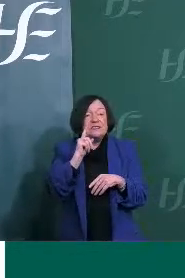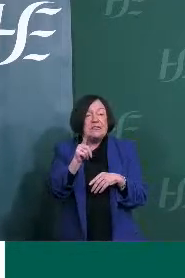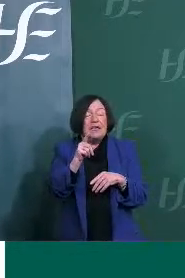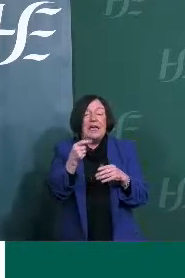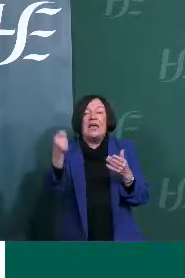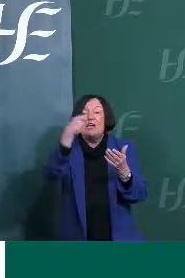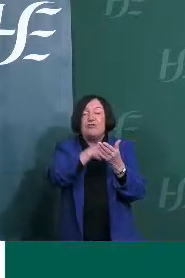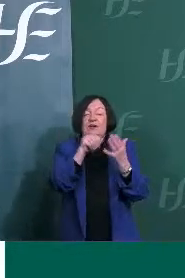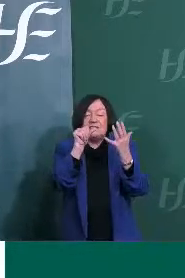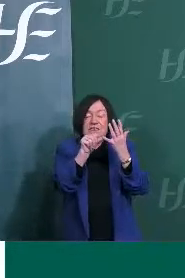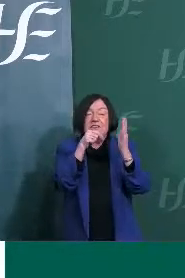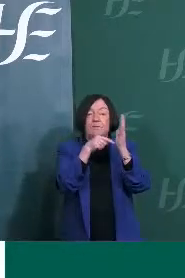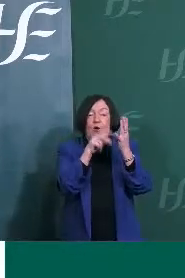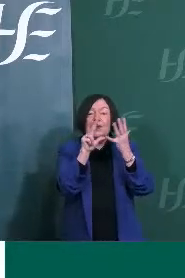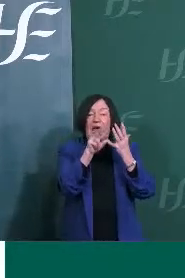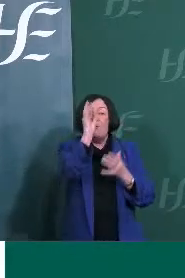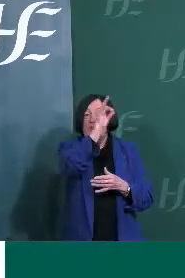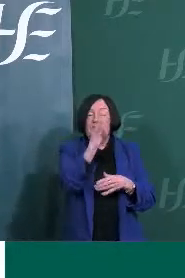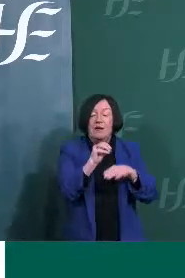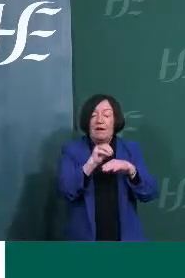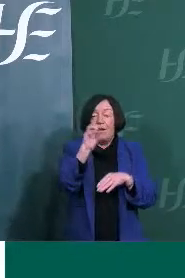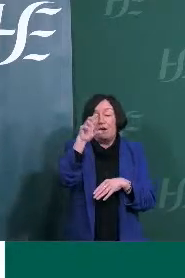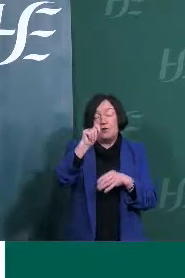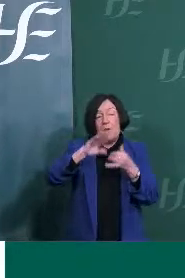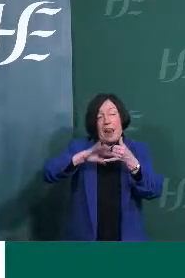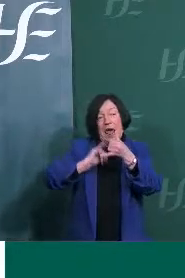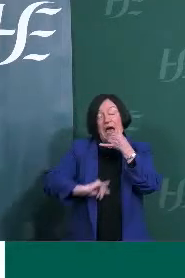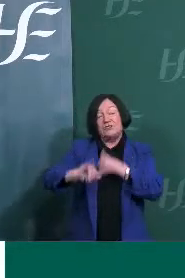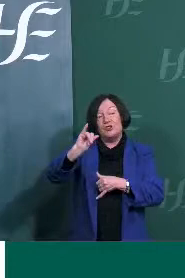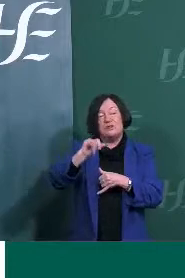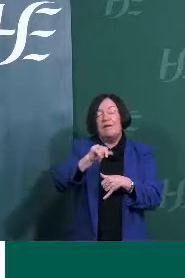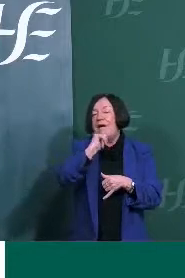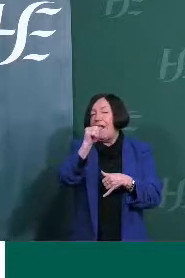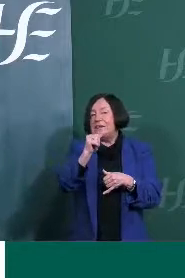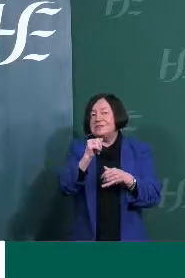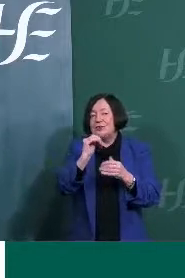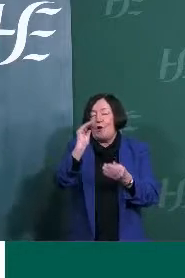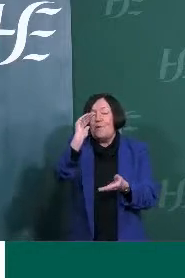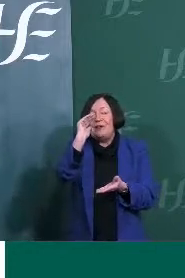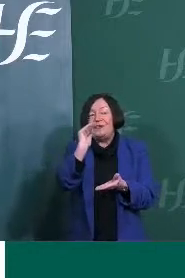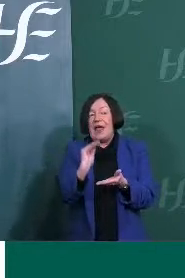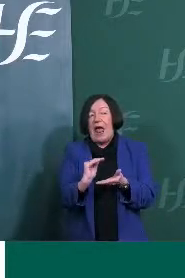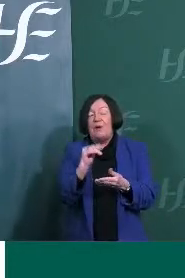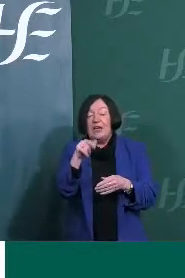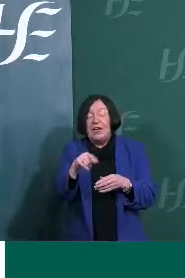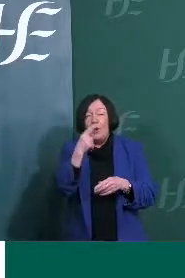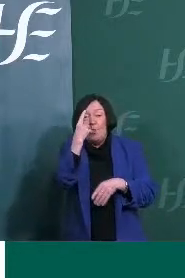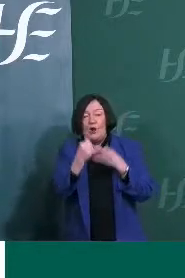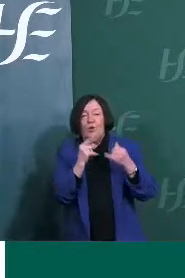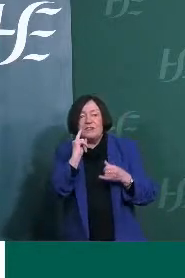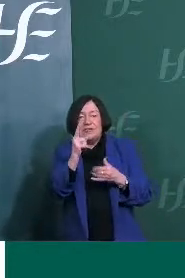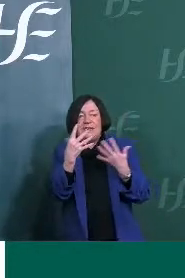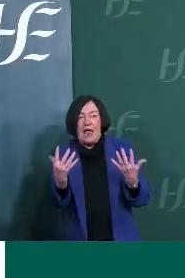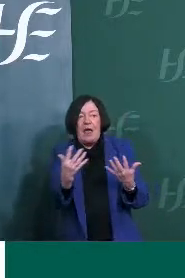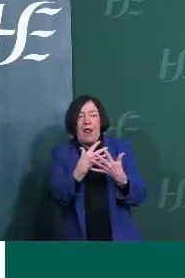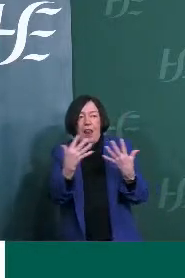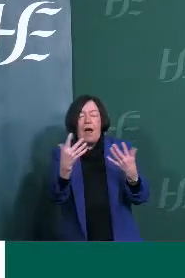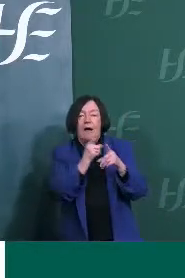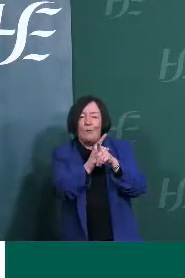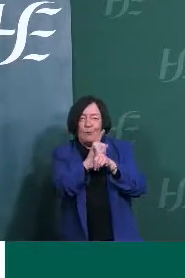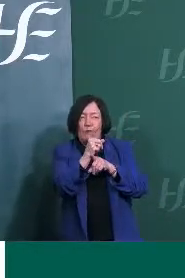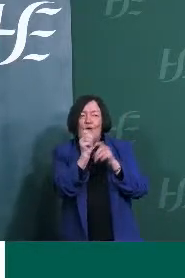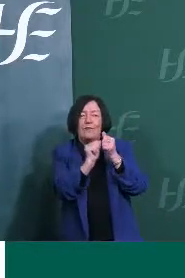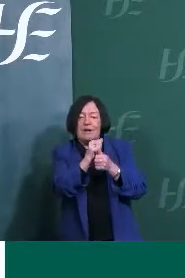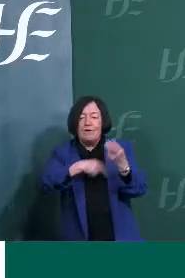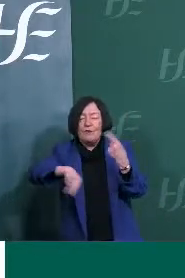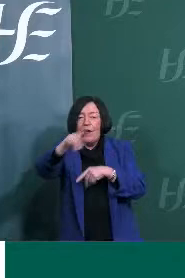an increase of 6.8% on October last year, so that hasn't started to come down. In a year now, we are seeing a lot of improved activity around